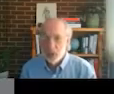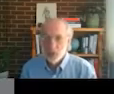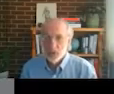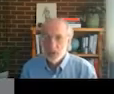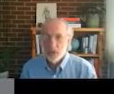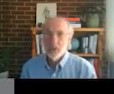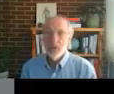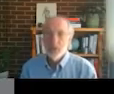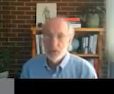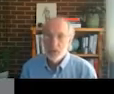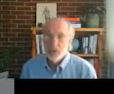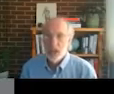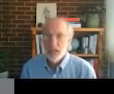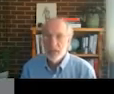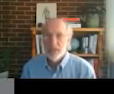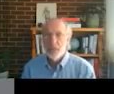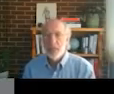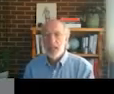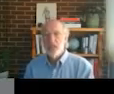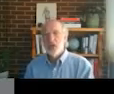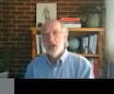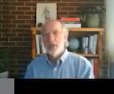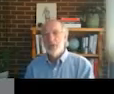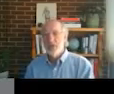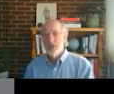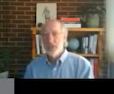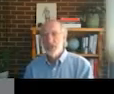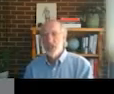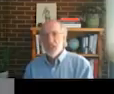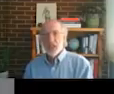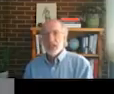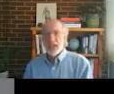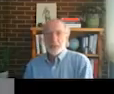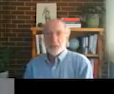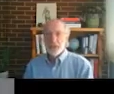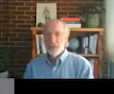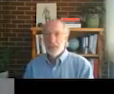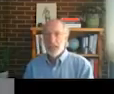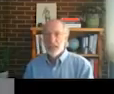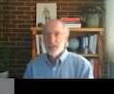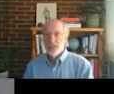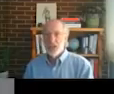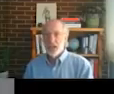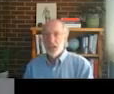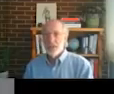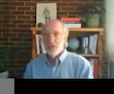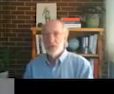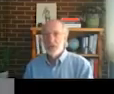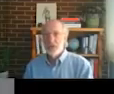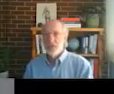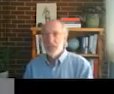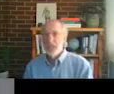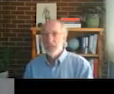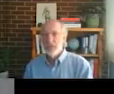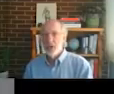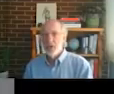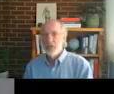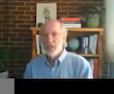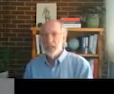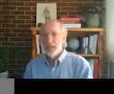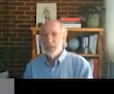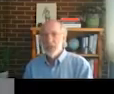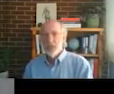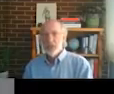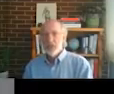capture or contrive manned opportunities. Capturing manned opportunities might